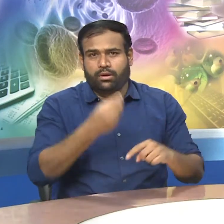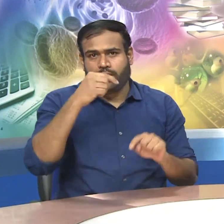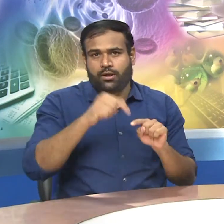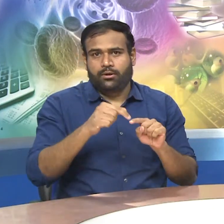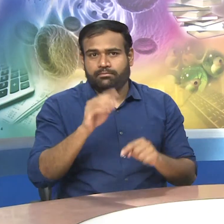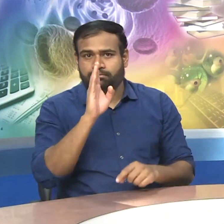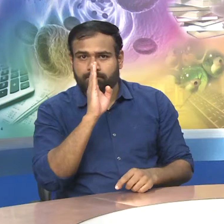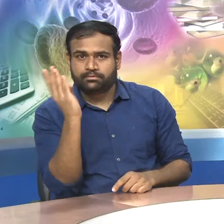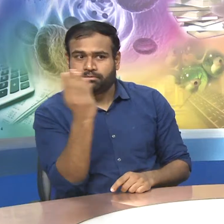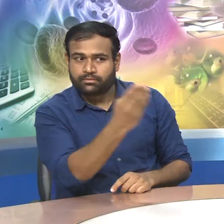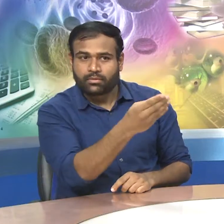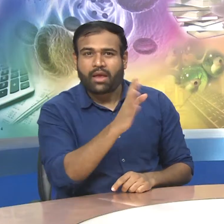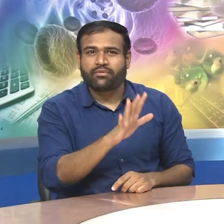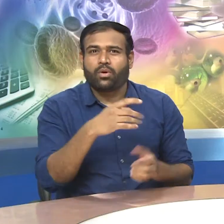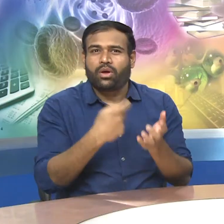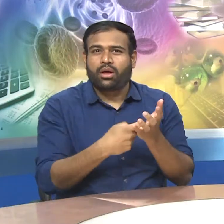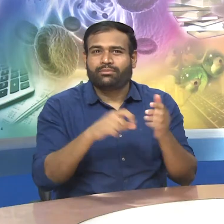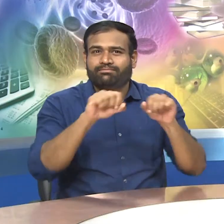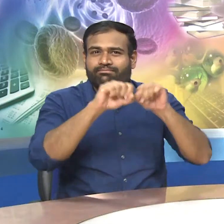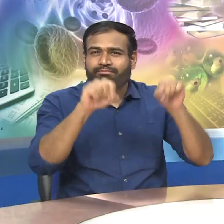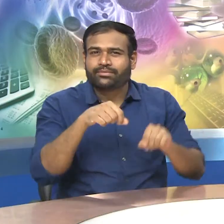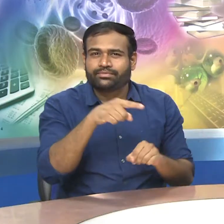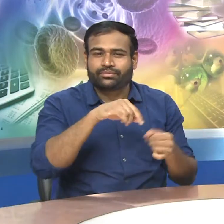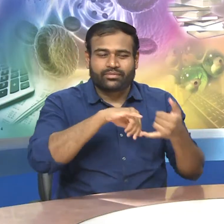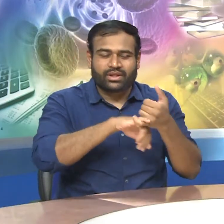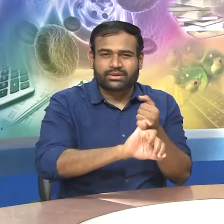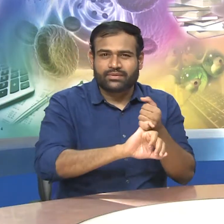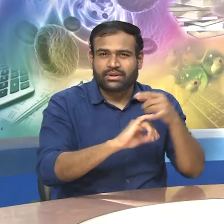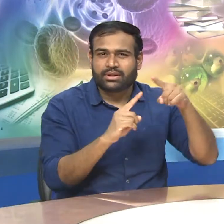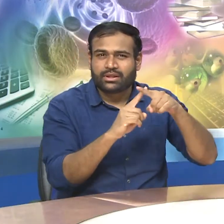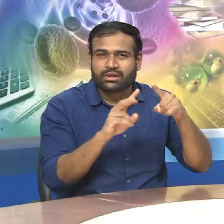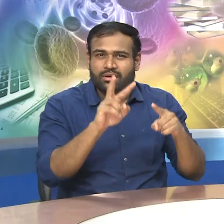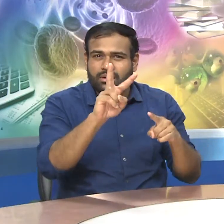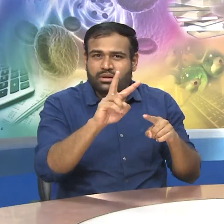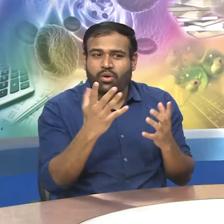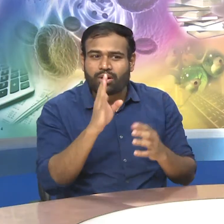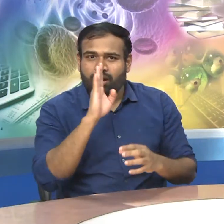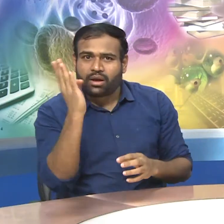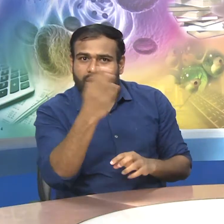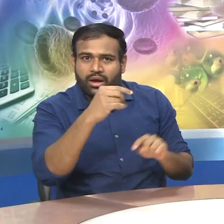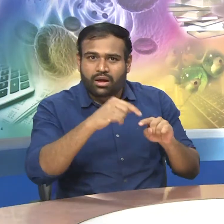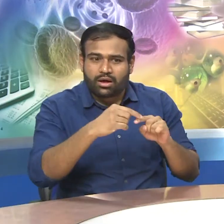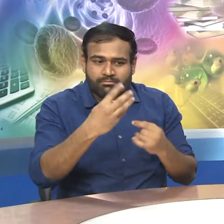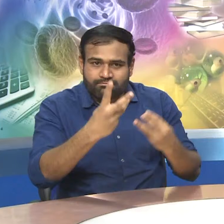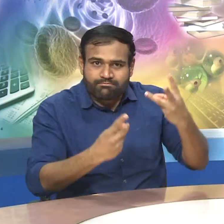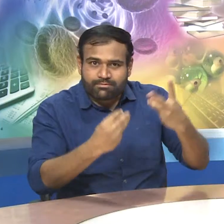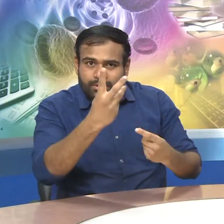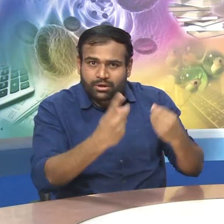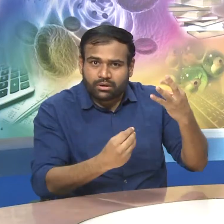Most of the members are indirectly elected in the accordance with the principle of